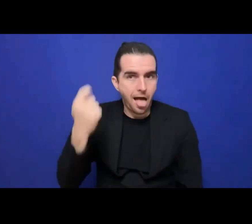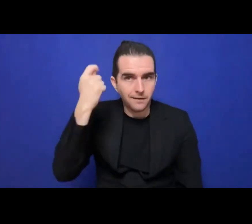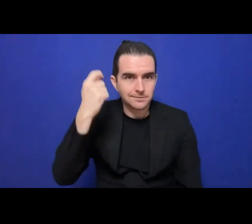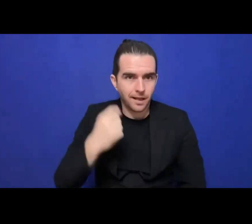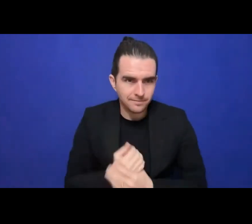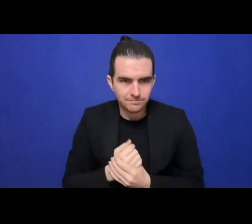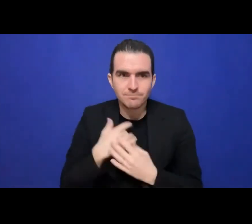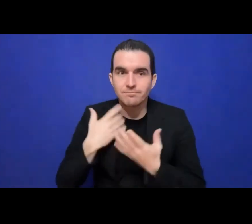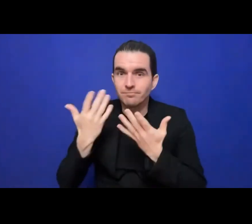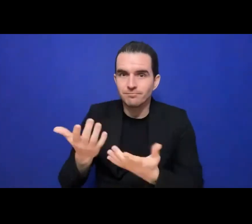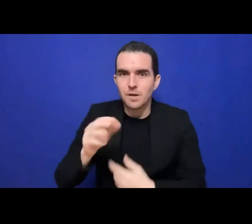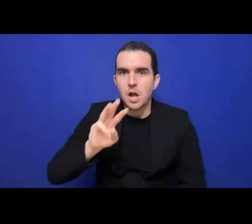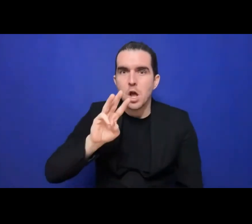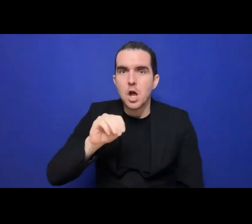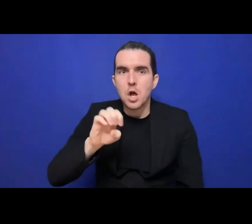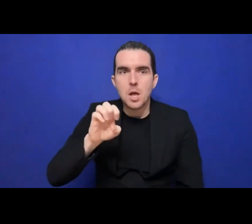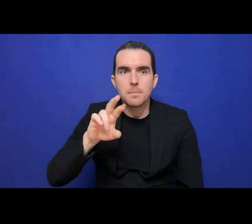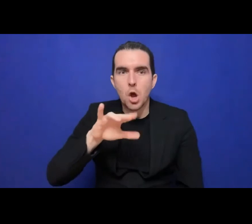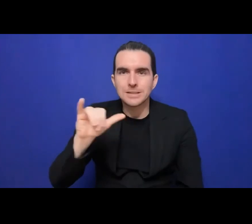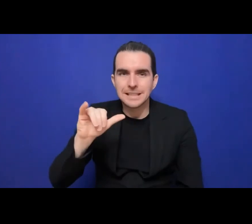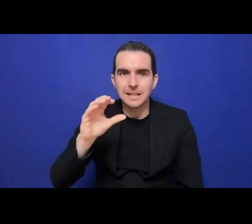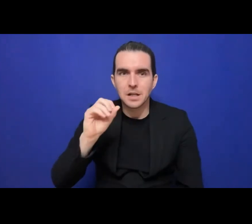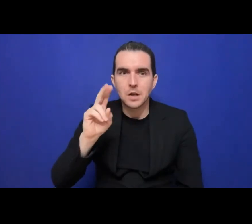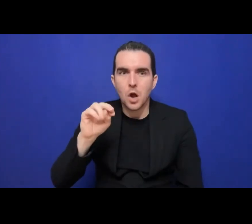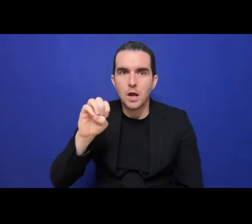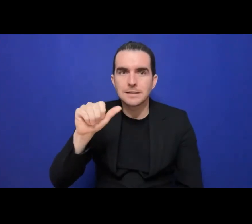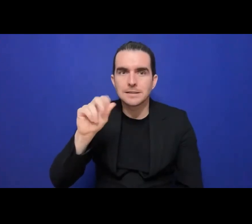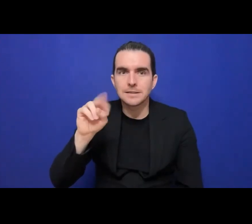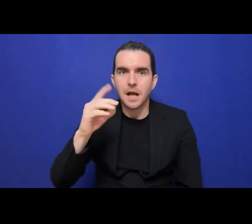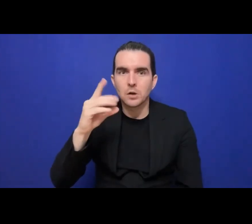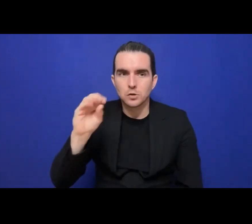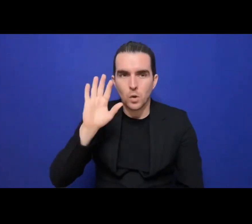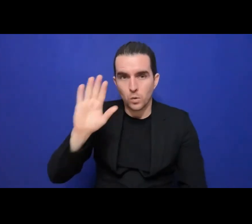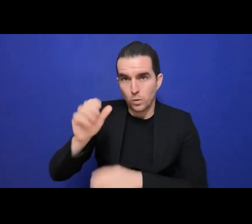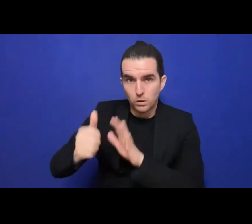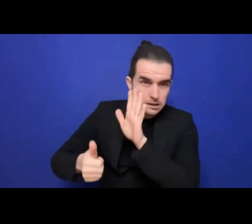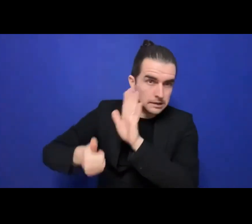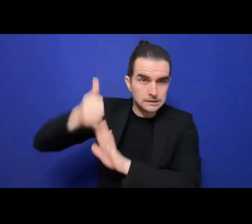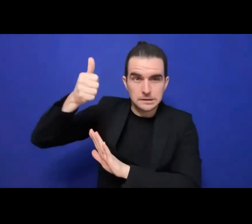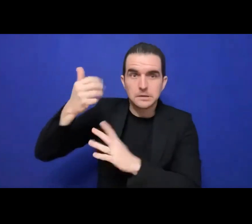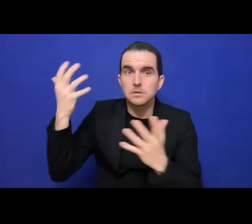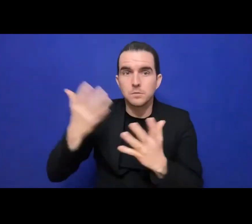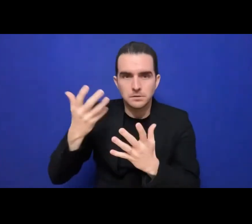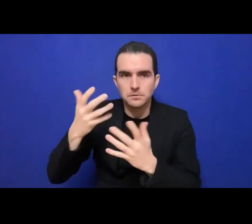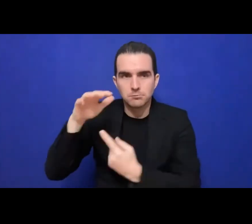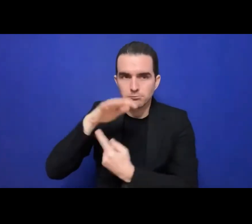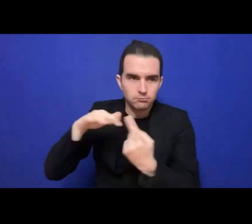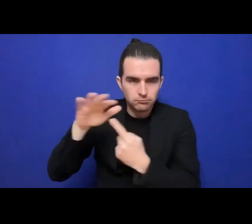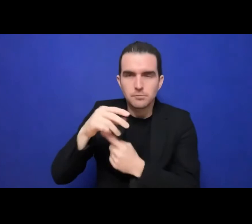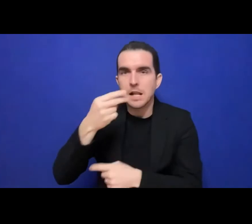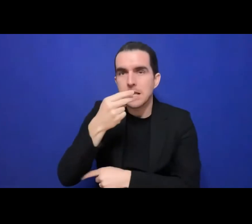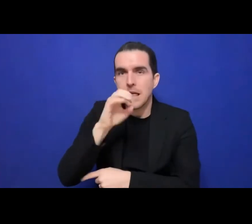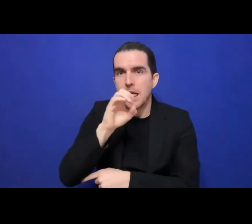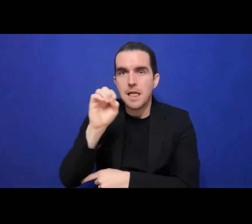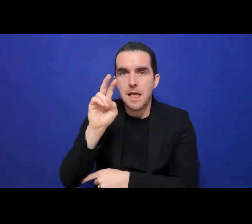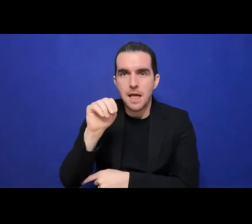umbrella of health NGOs in Kenya. She has over 22 years of leadership in the NGO sector and has represented Kenyan civil